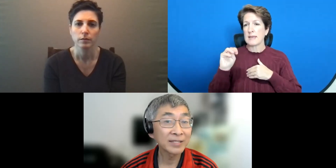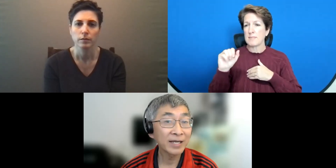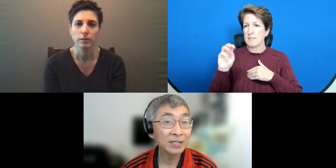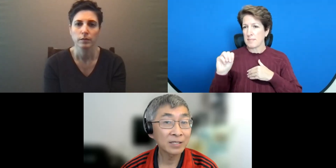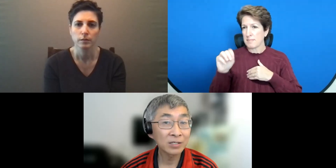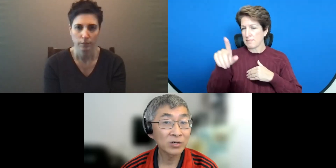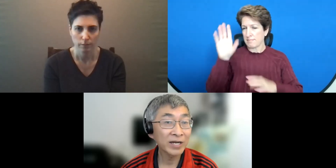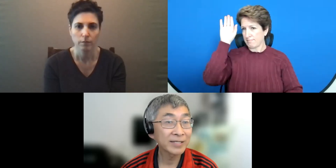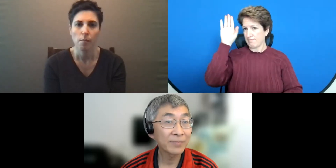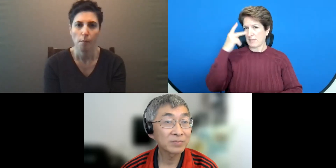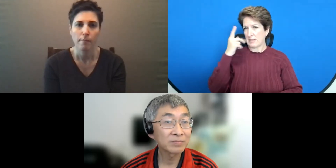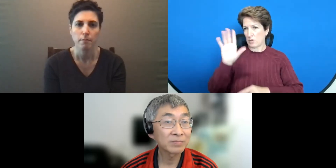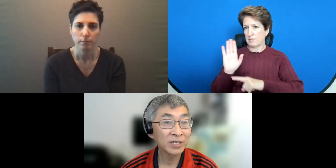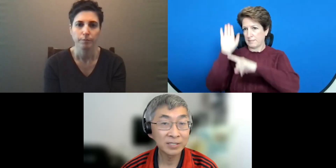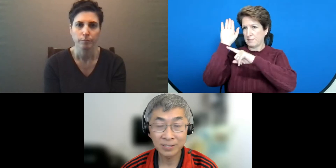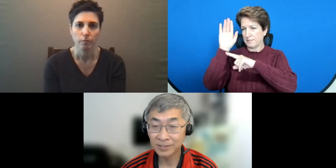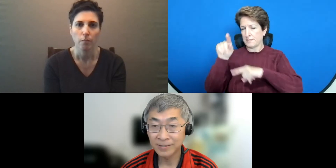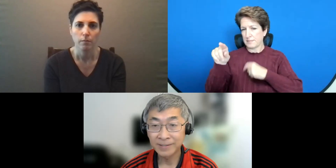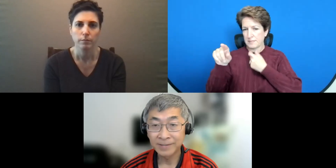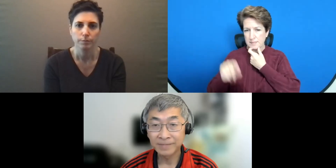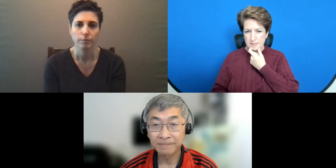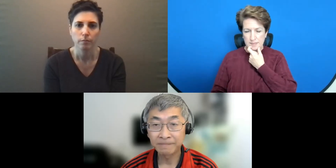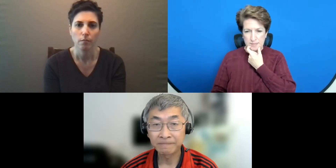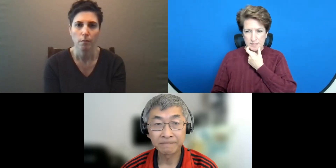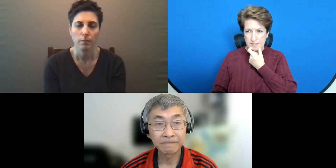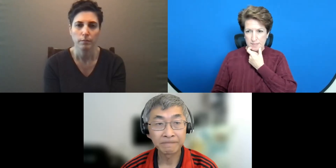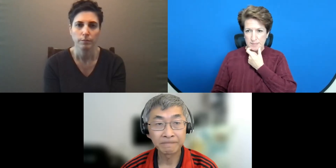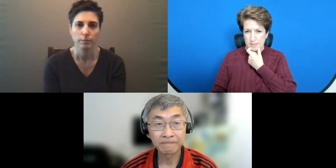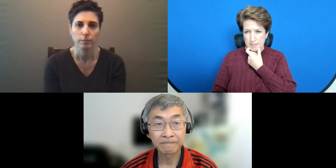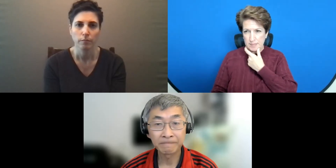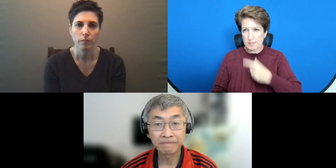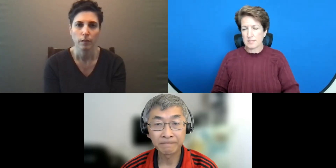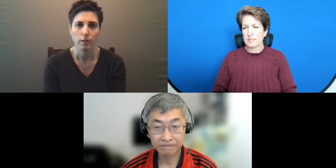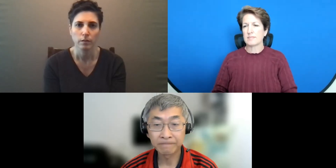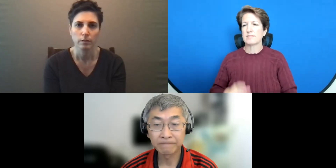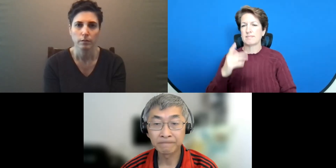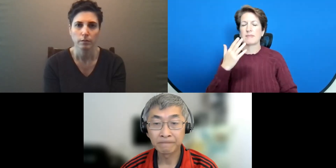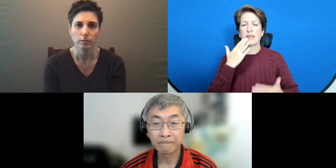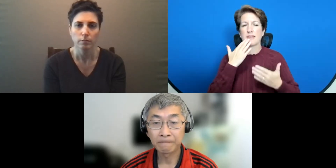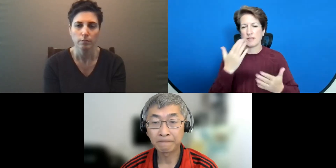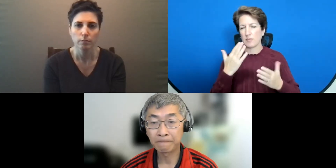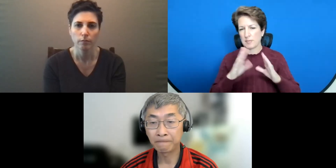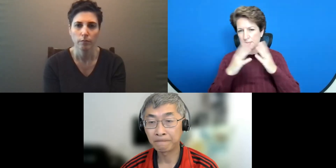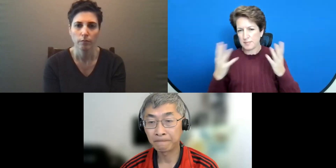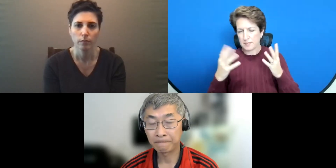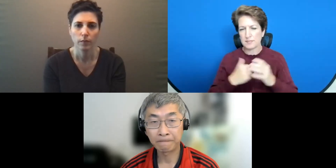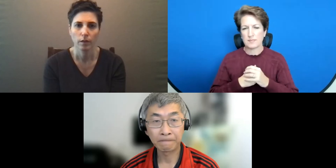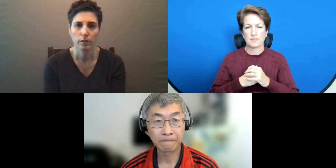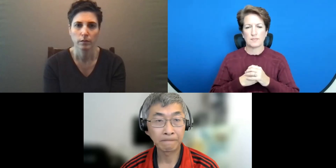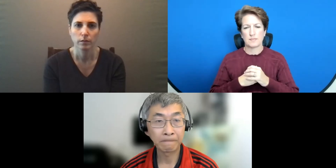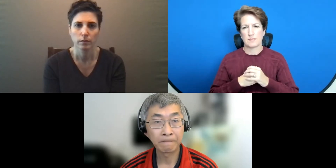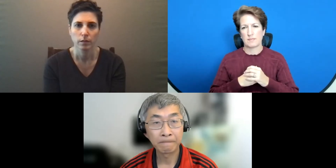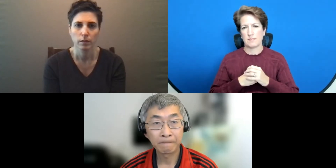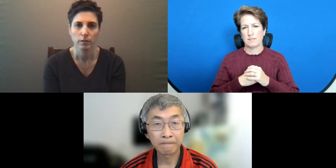Your hands up, please. Yeah, thank you very much. I would like